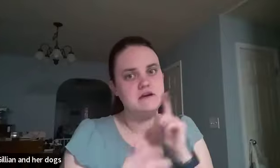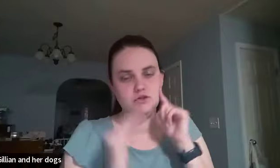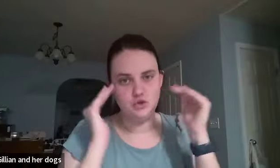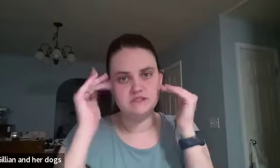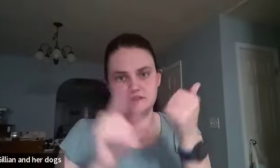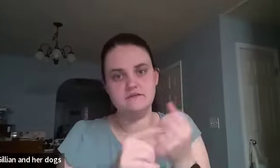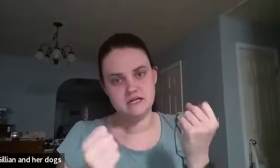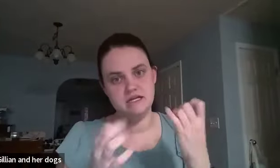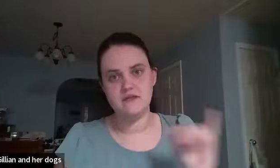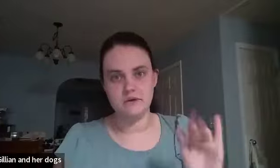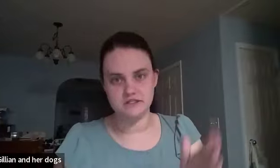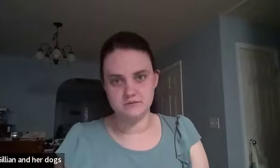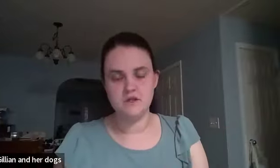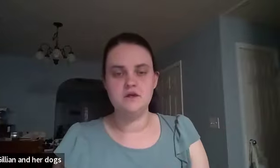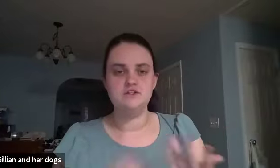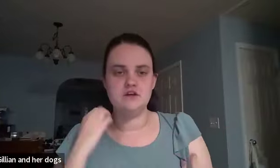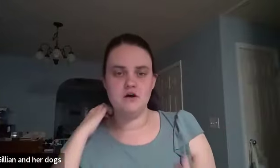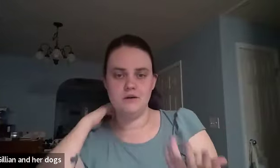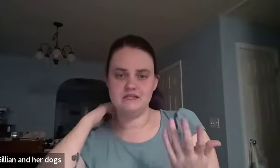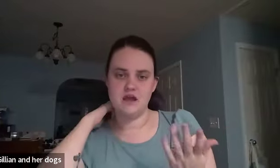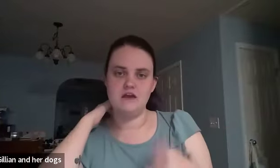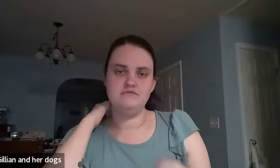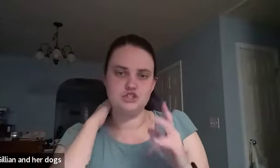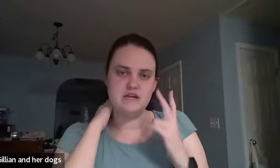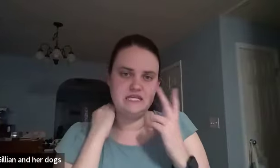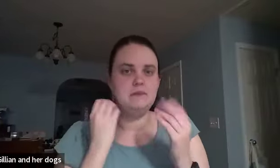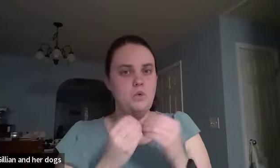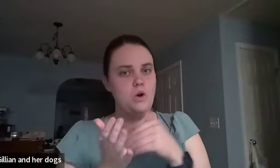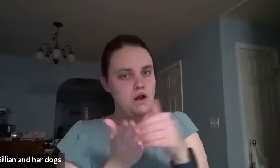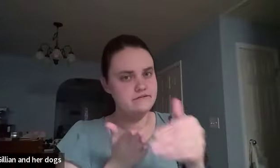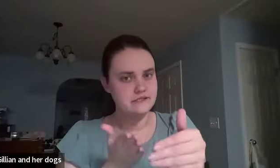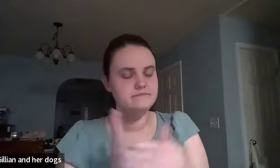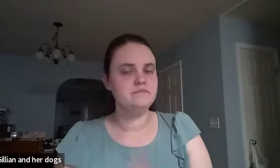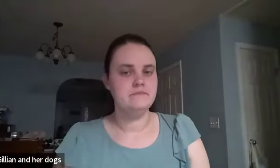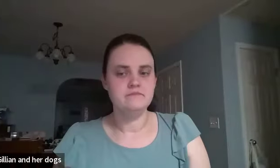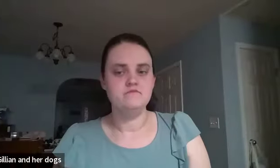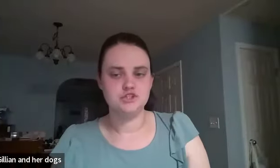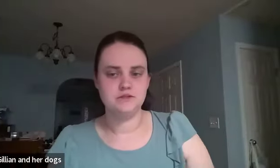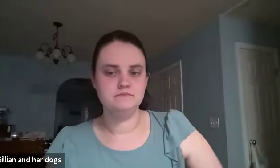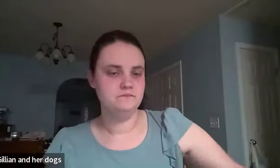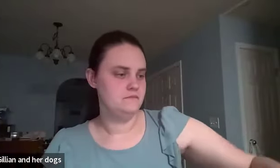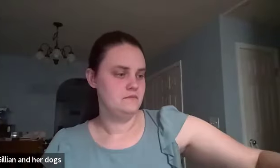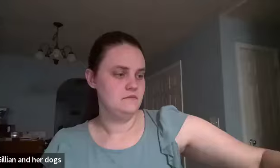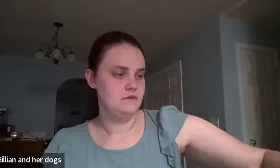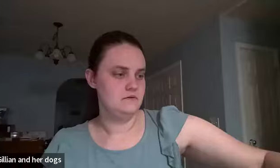deaf adults themselves signing it that way too. So it's kind of just, I've seen it more often for sure.